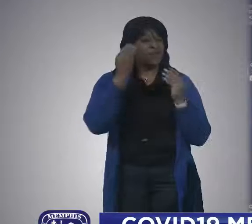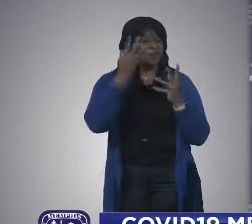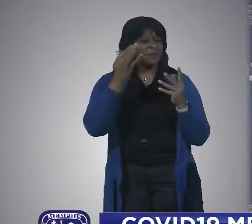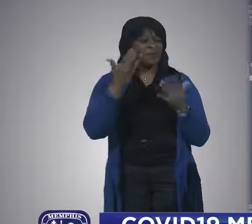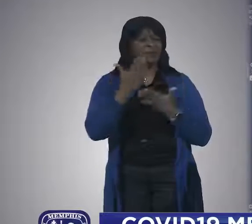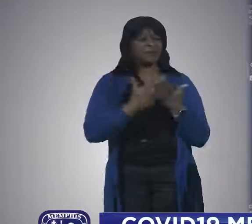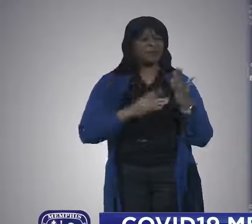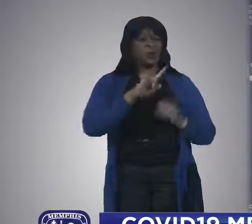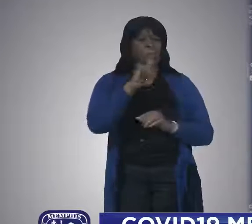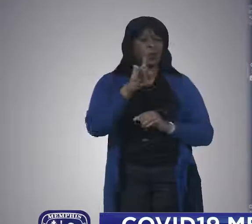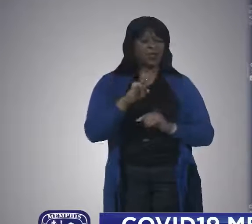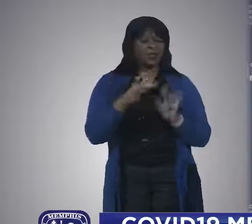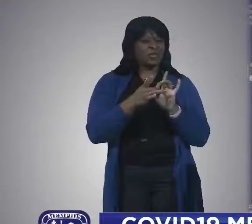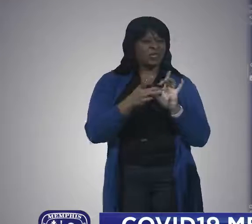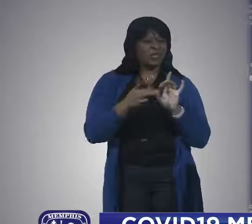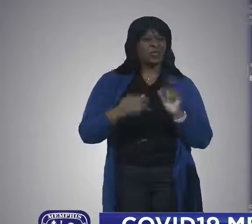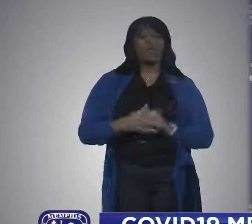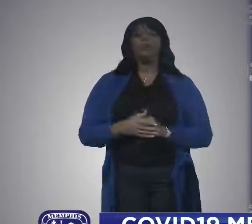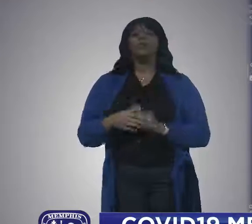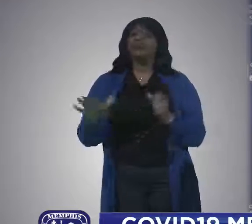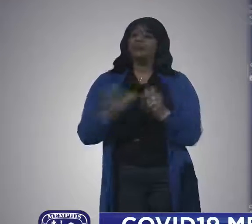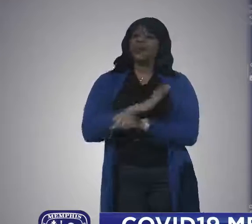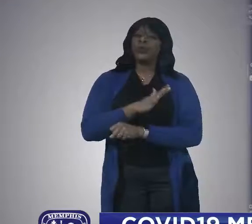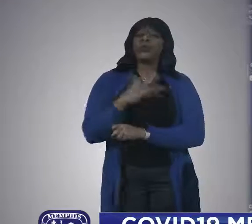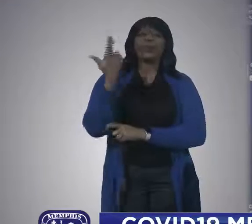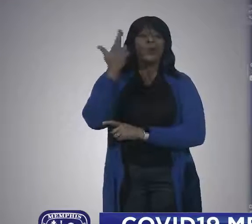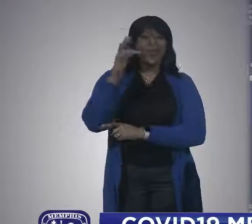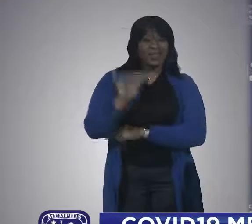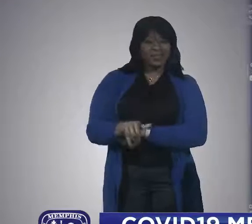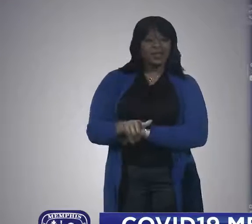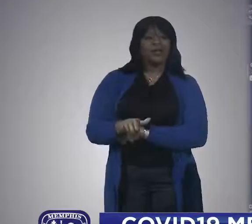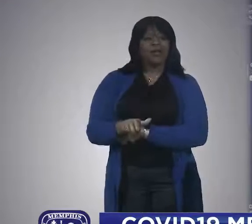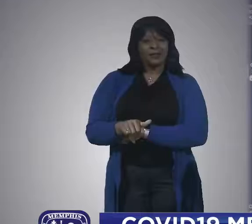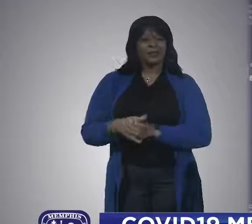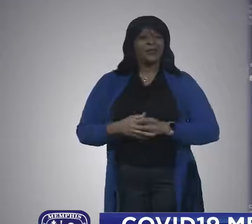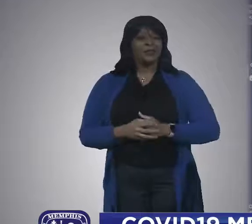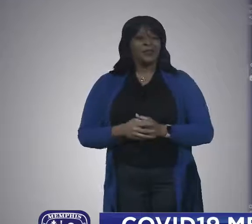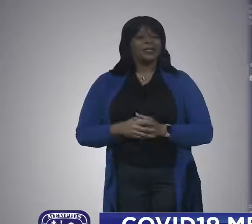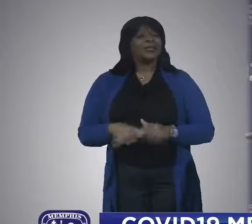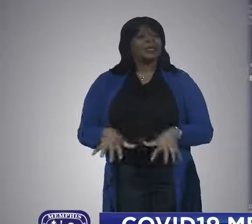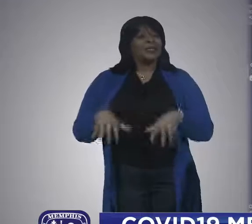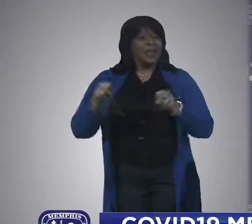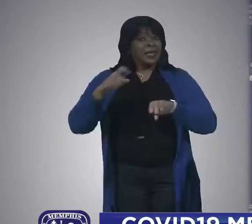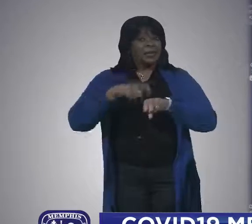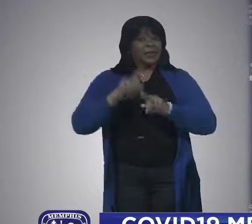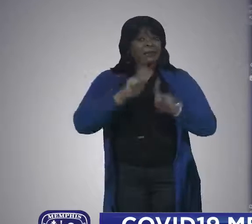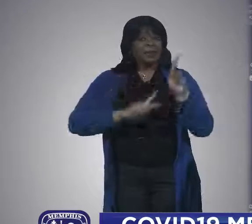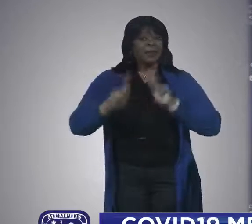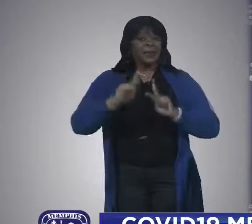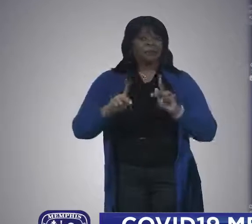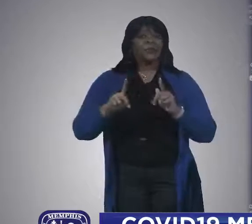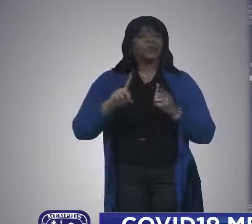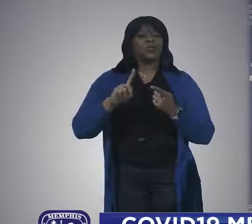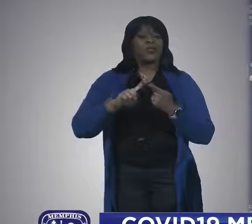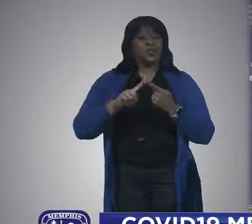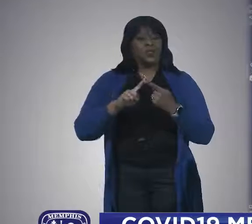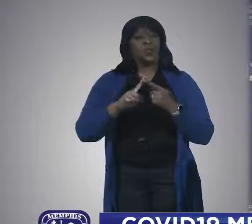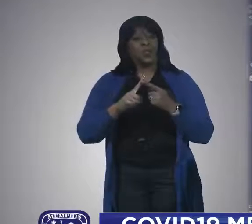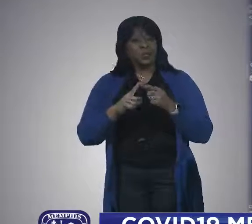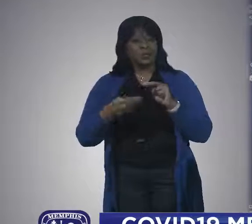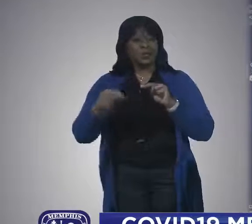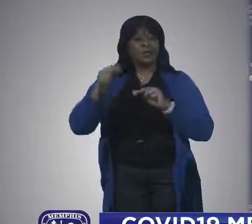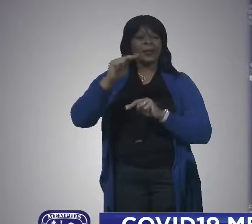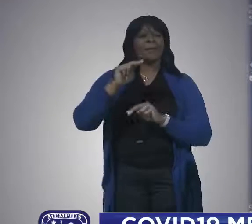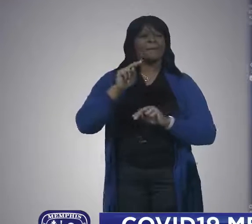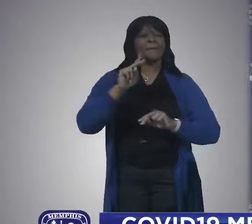for some of the questions. Fully realize that there has taken some time for people to get up. You know, the older folks, there's a higher percentage